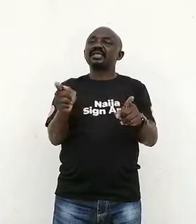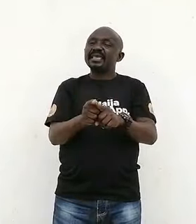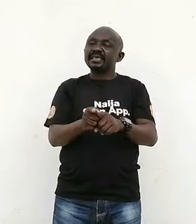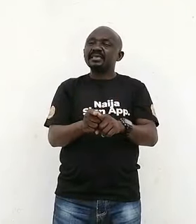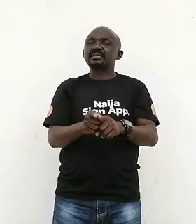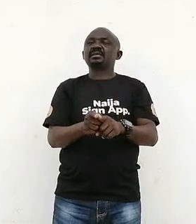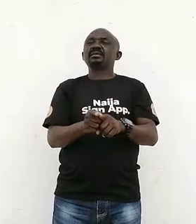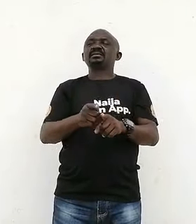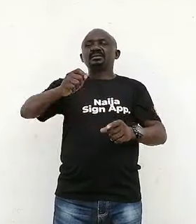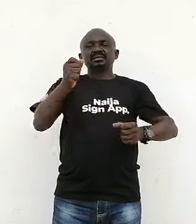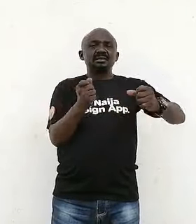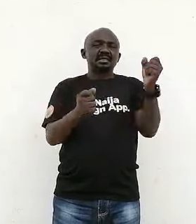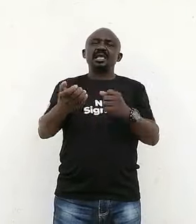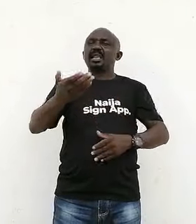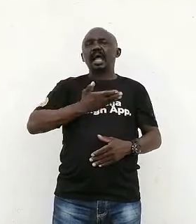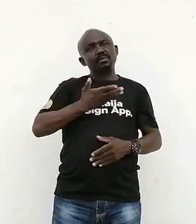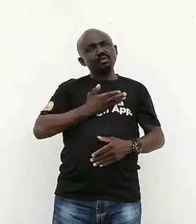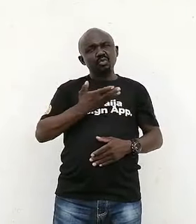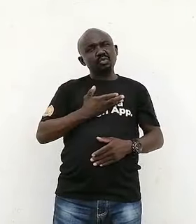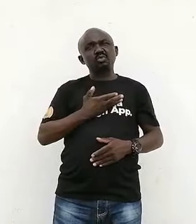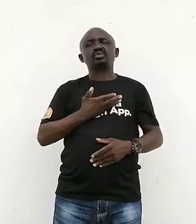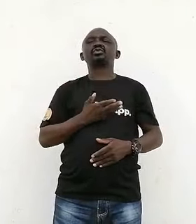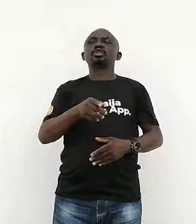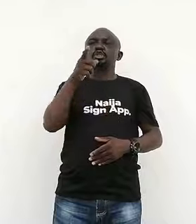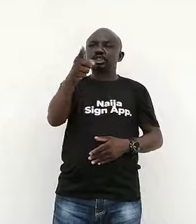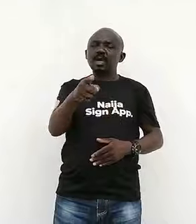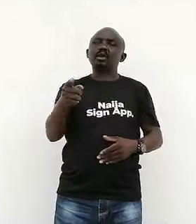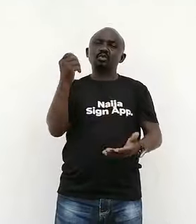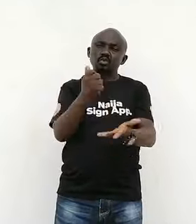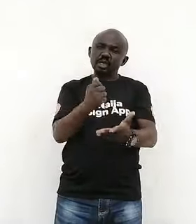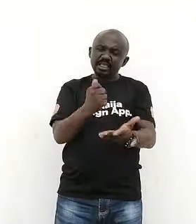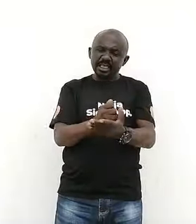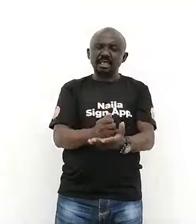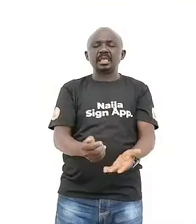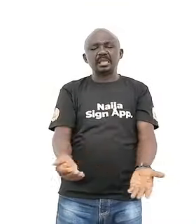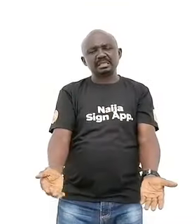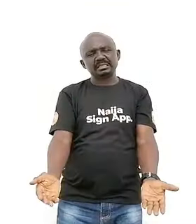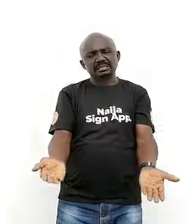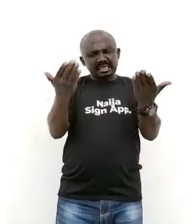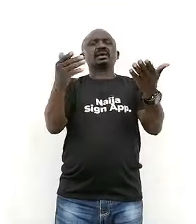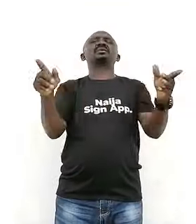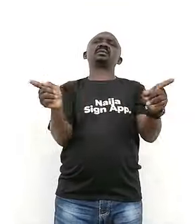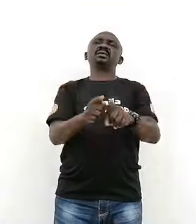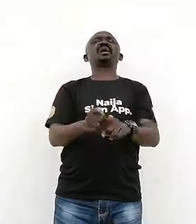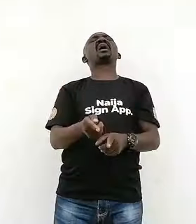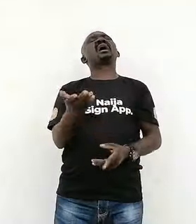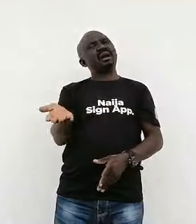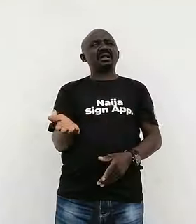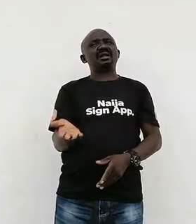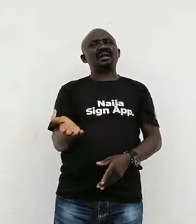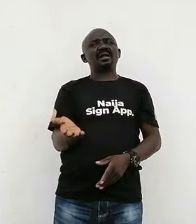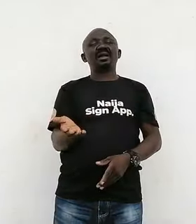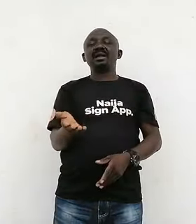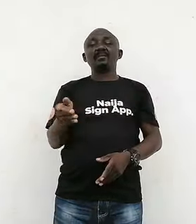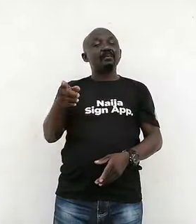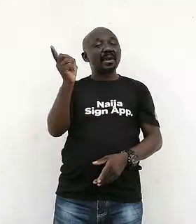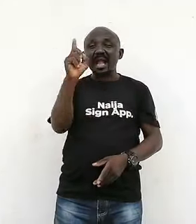of these languages are found in Africa and in America too. We know that conventional sign languages are progressively making